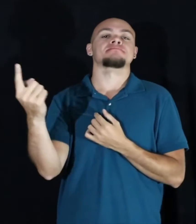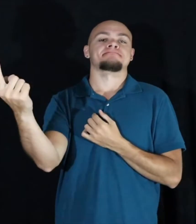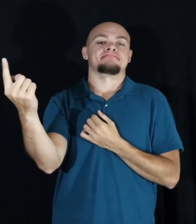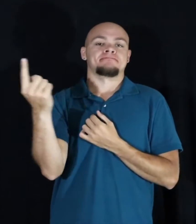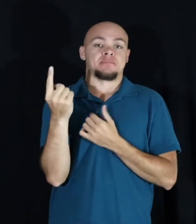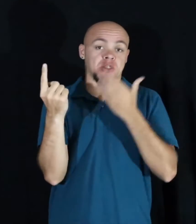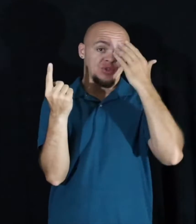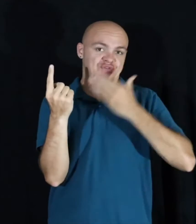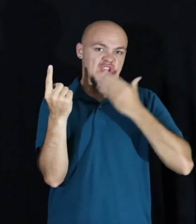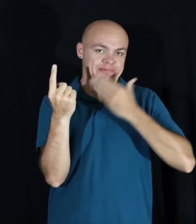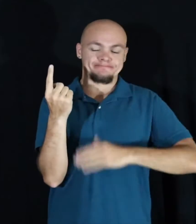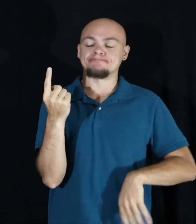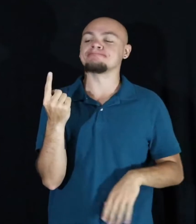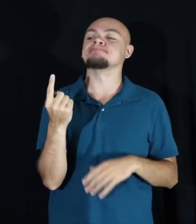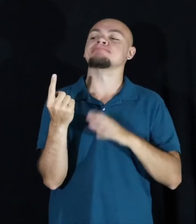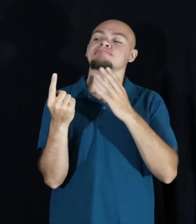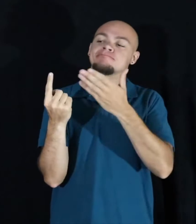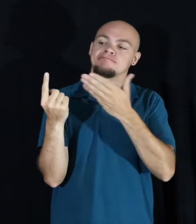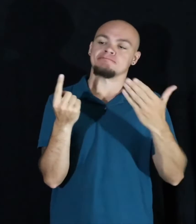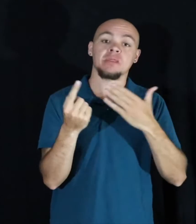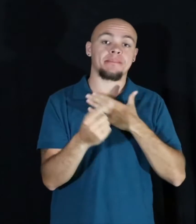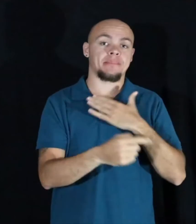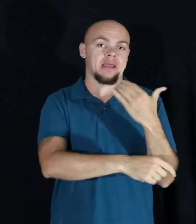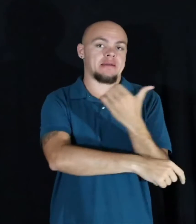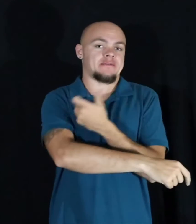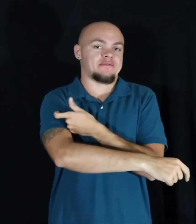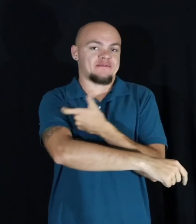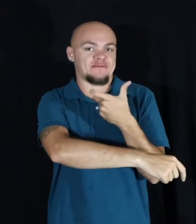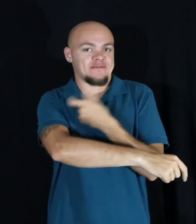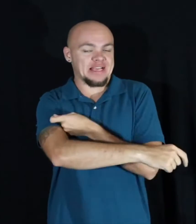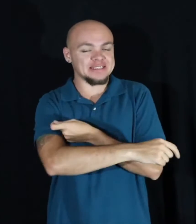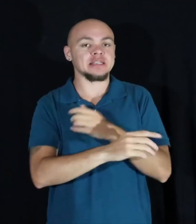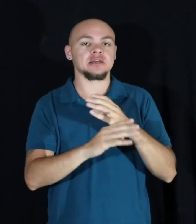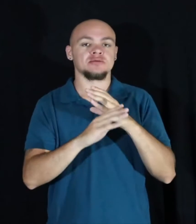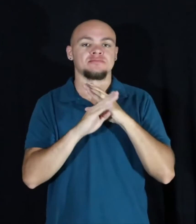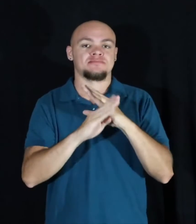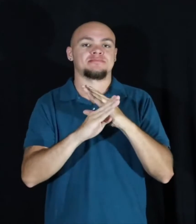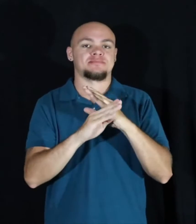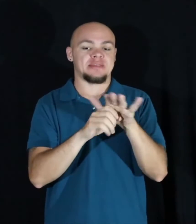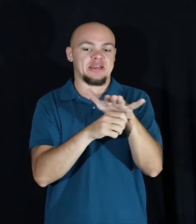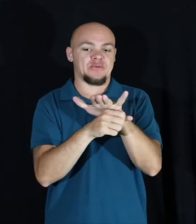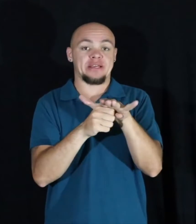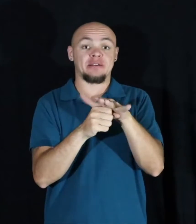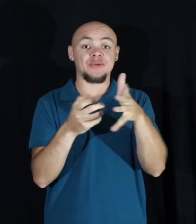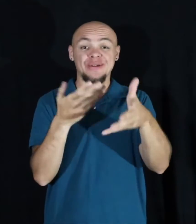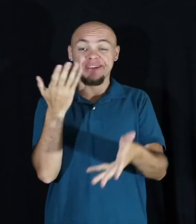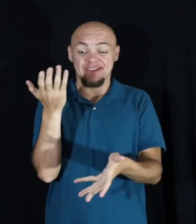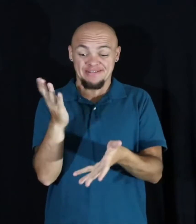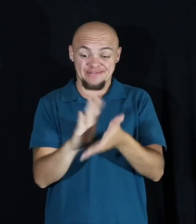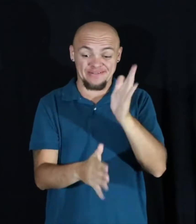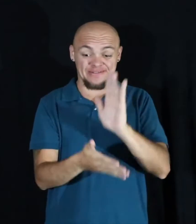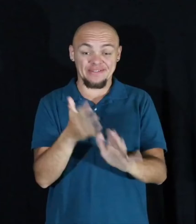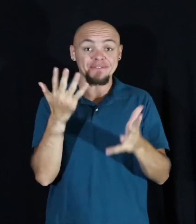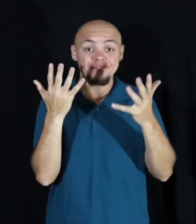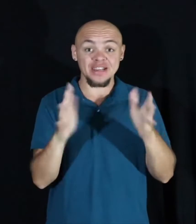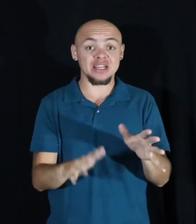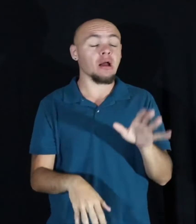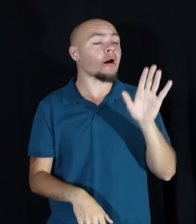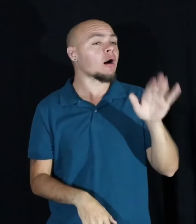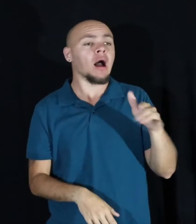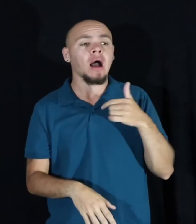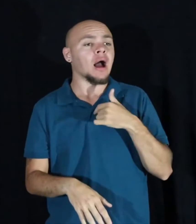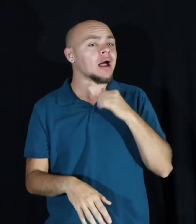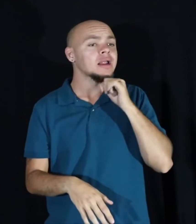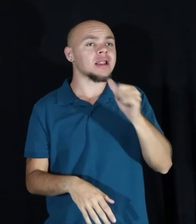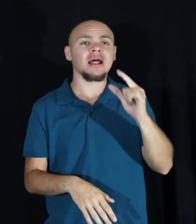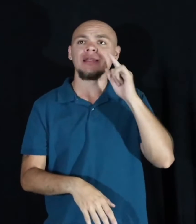line, and I brought them over to my vaccination station. And when we were all done, she said, "I didn't even feel